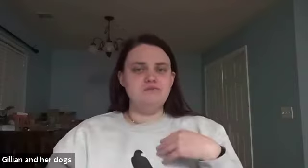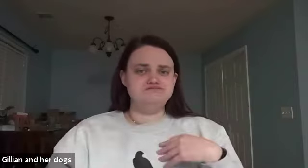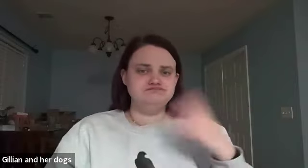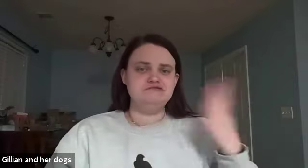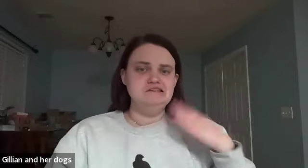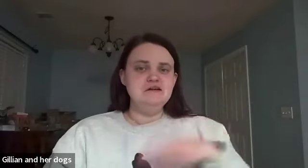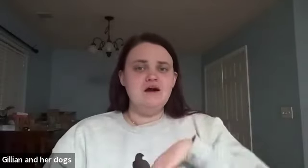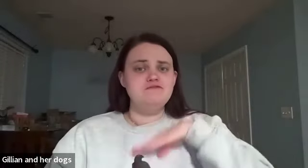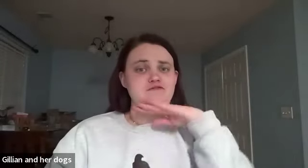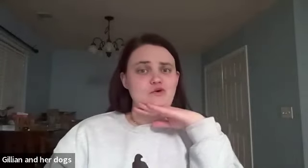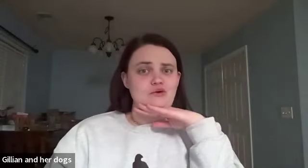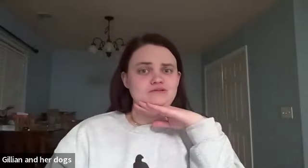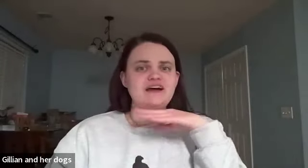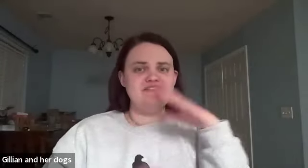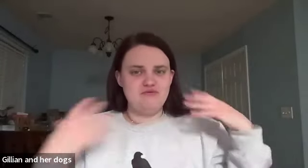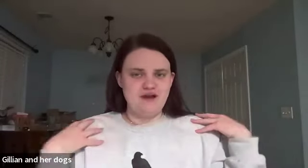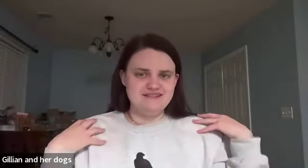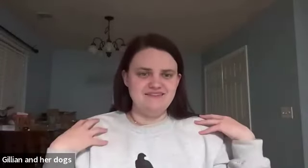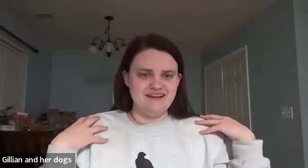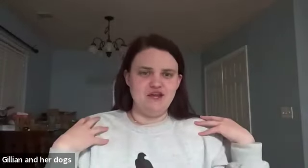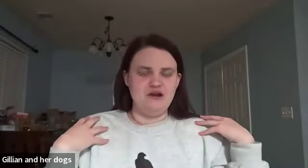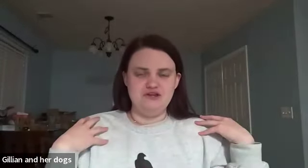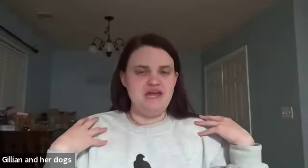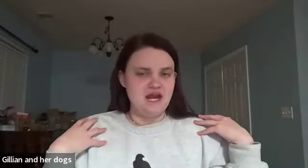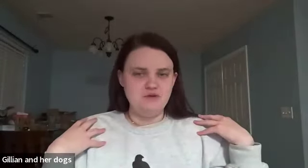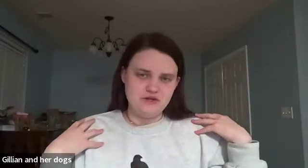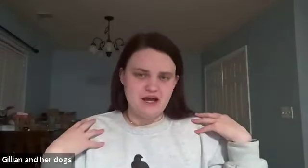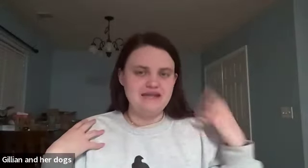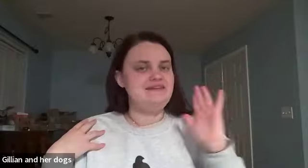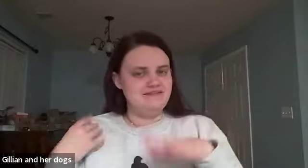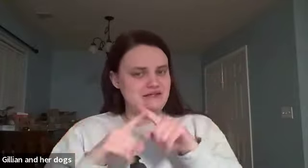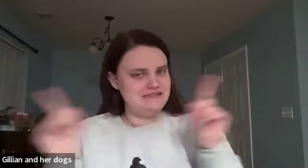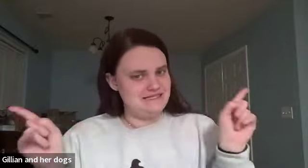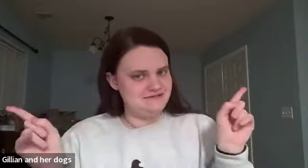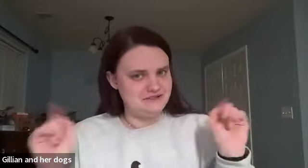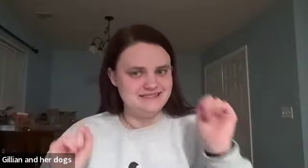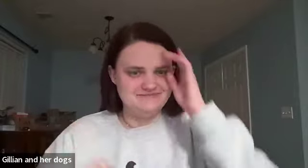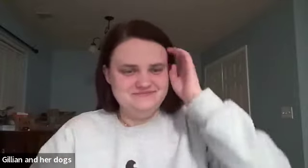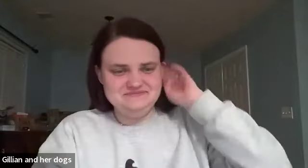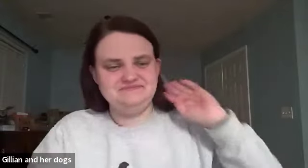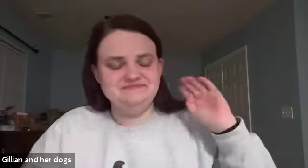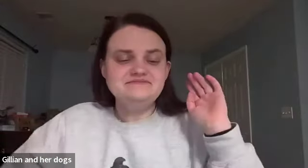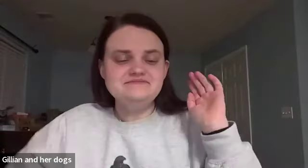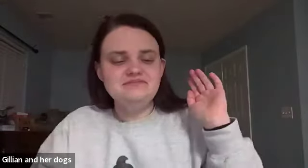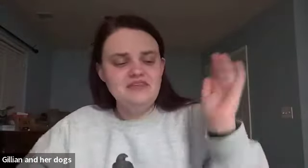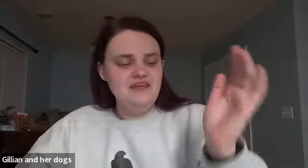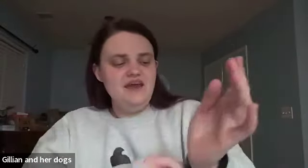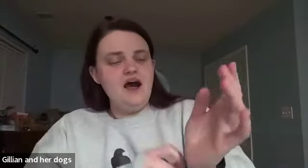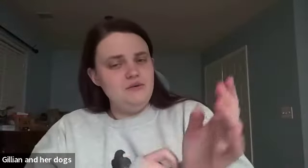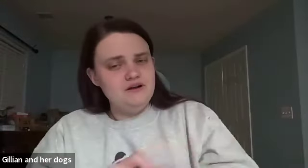oh, I'm full. Like that resting, like you cannot move your body. There's that difference. I will